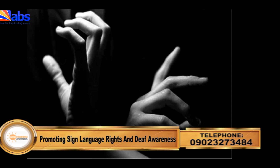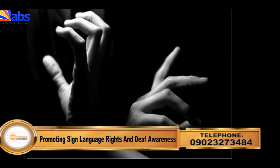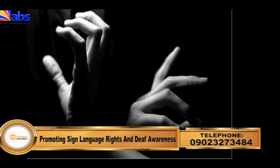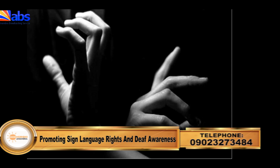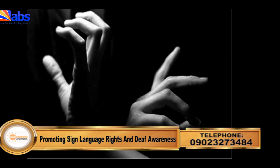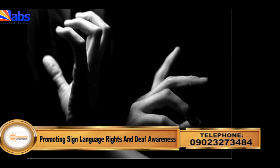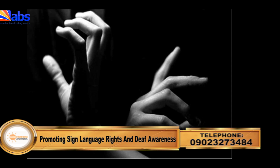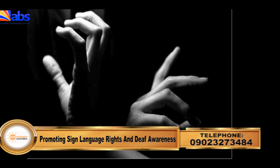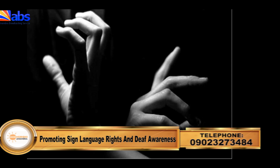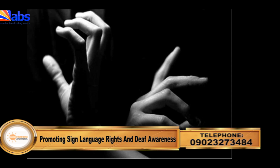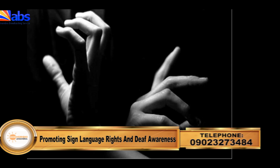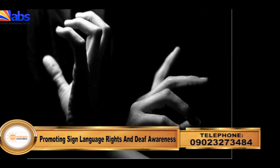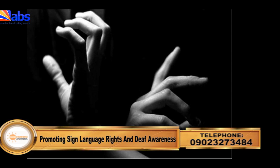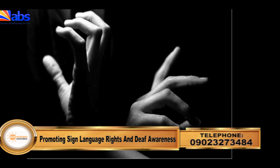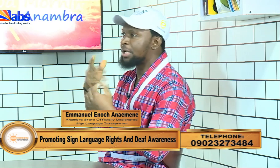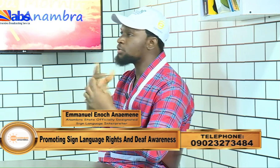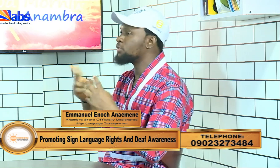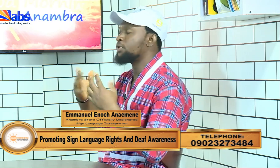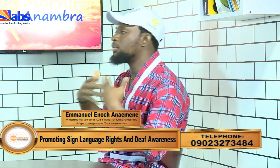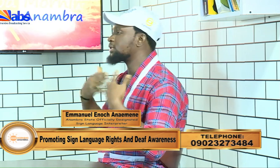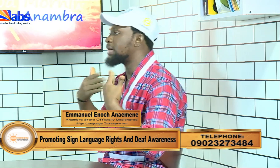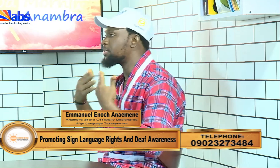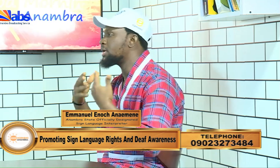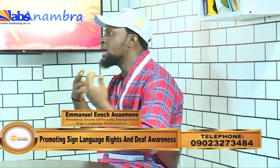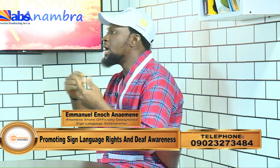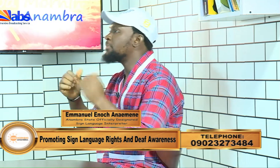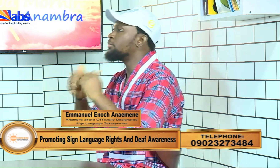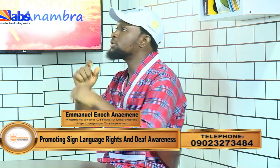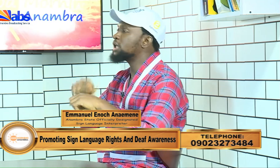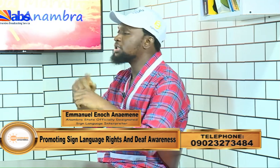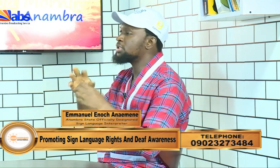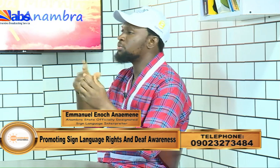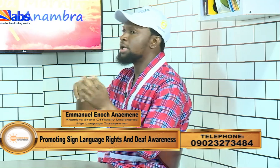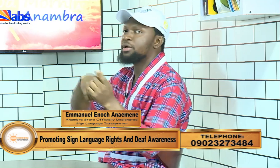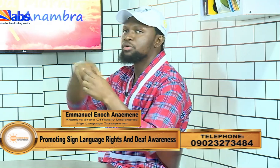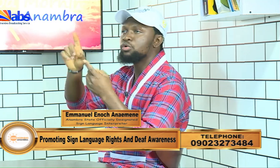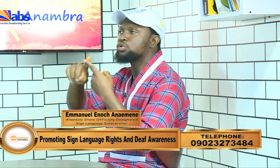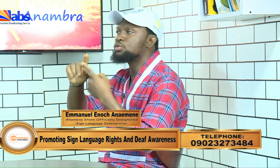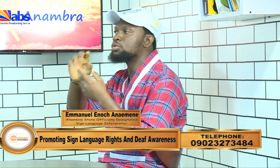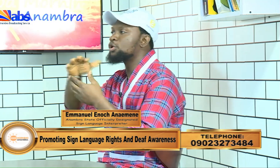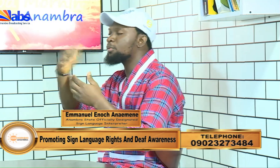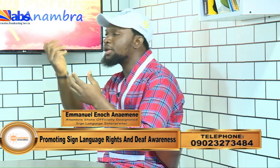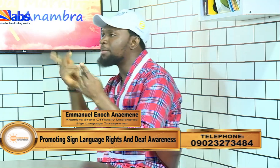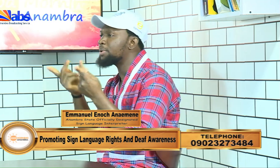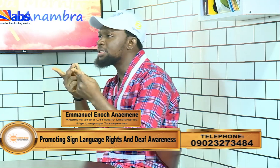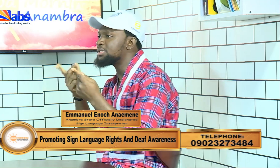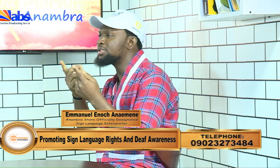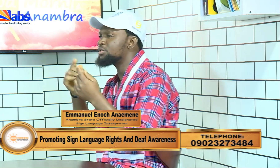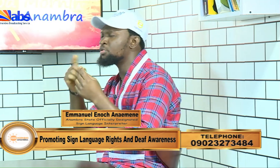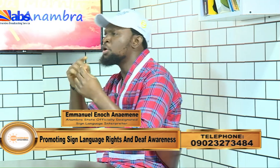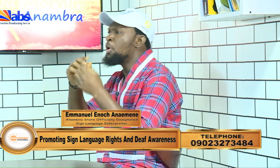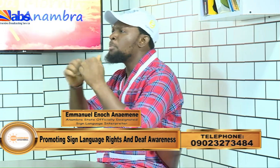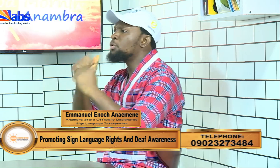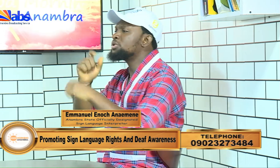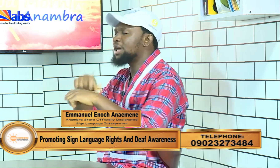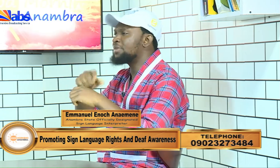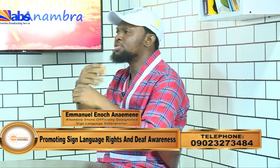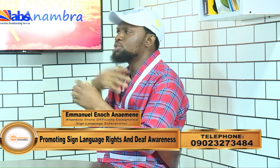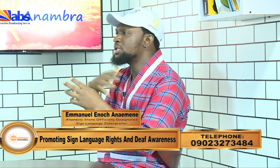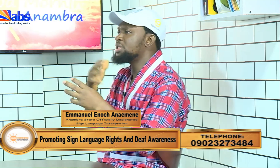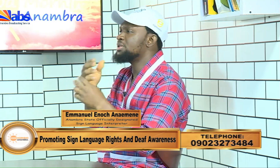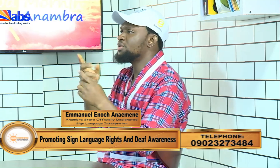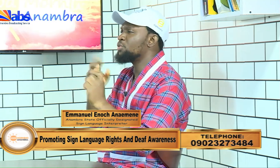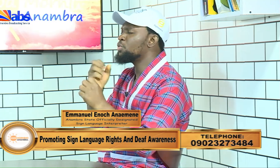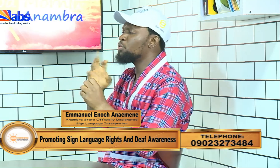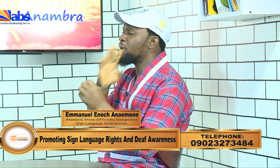on, what's the problem? And he said to give me an audience. I was so very much happy. And most cases, when I go to some other places, most times